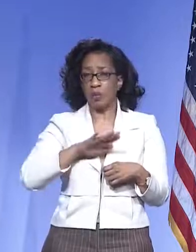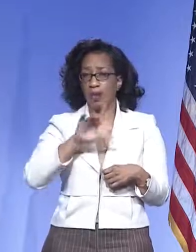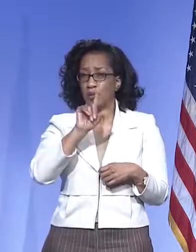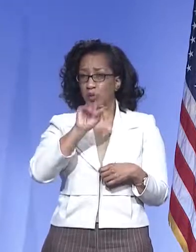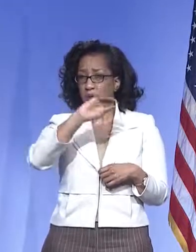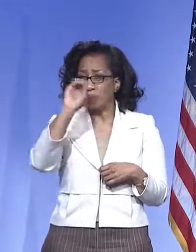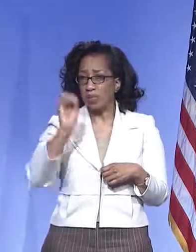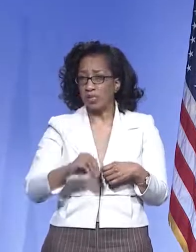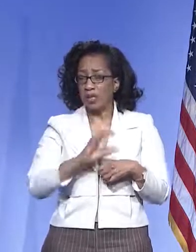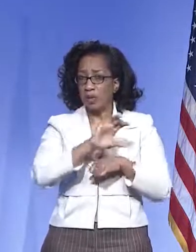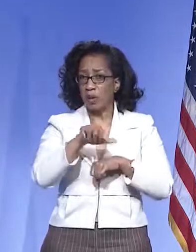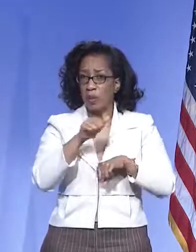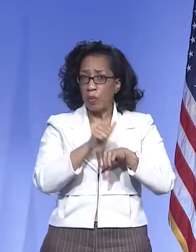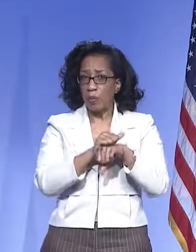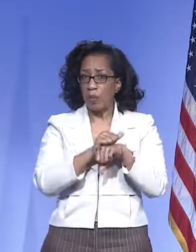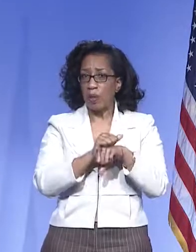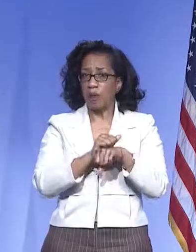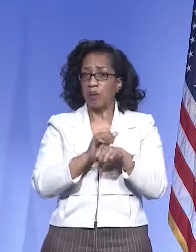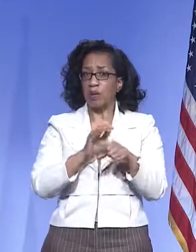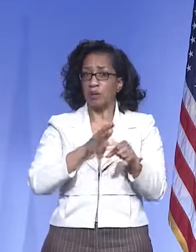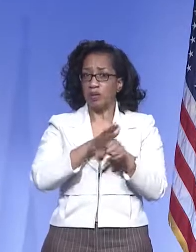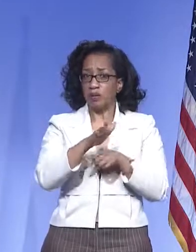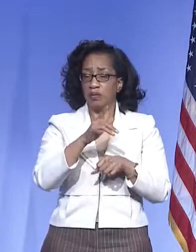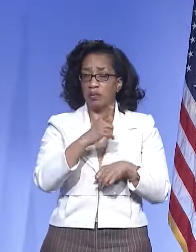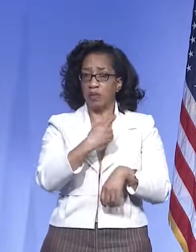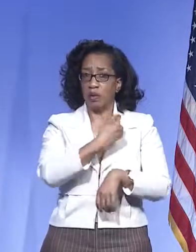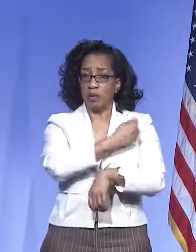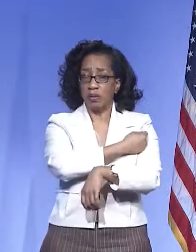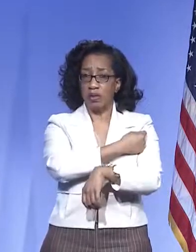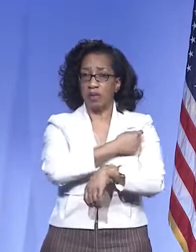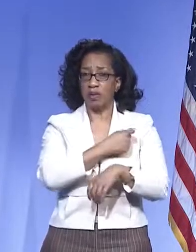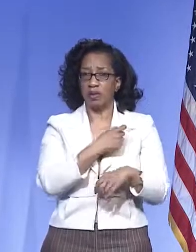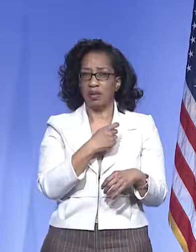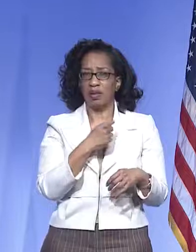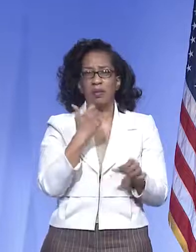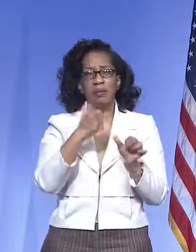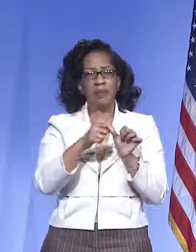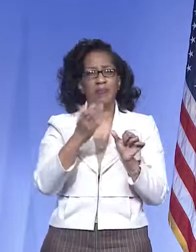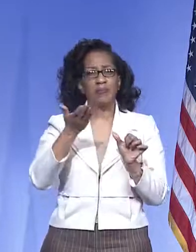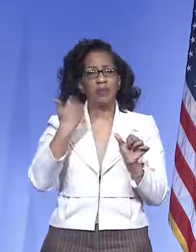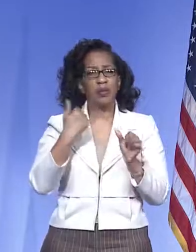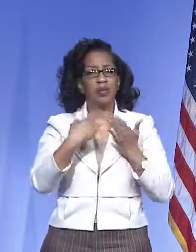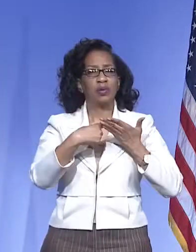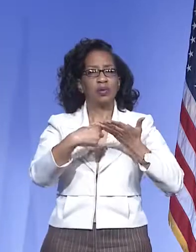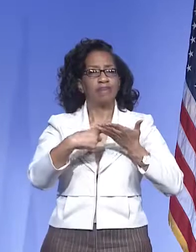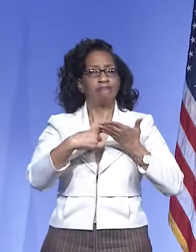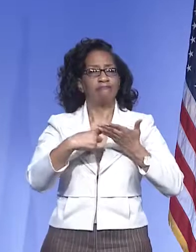the appointments filled to get a vaccination. It reminded me a lot of when we talked about earlier in this pandemic about,